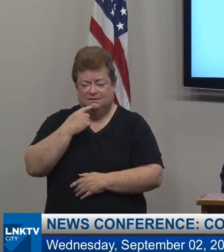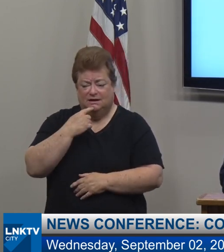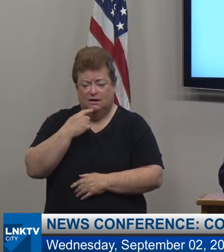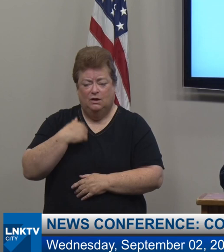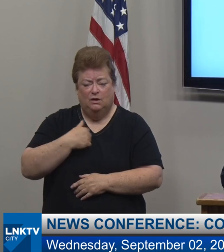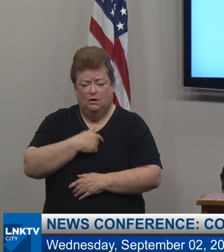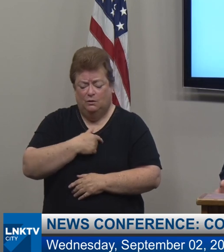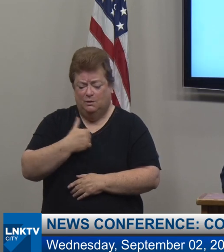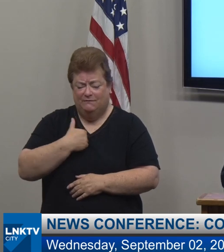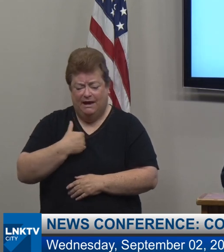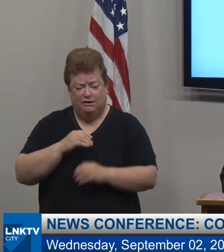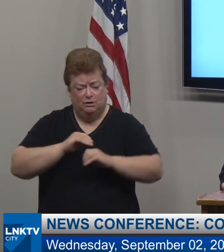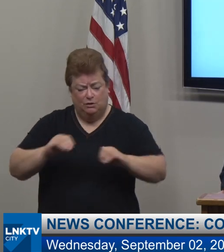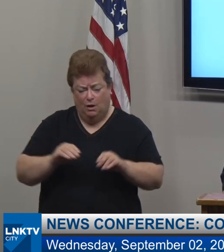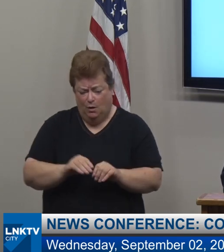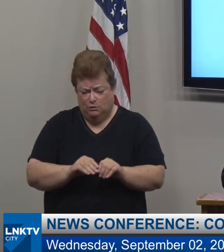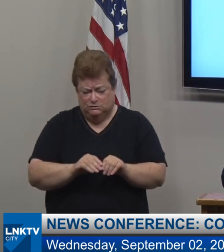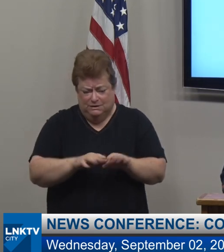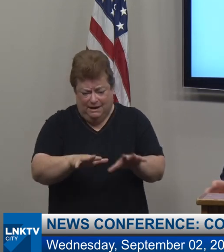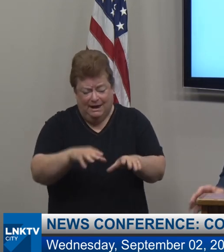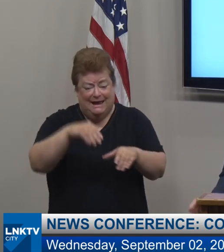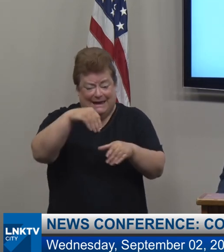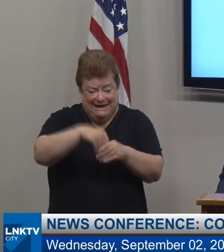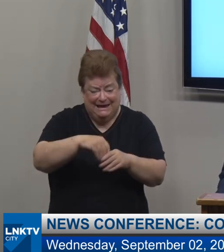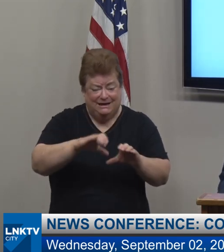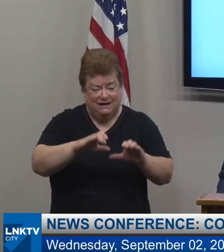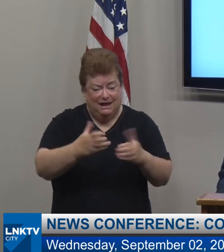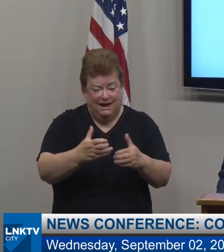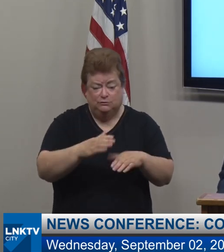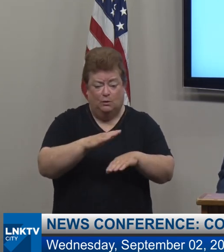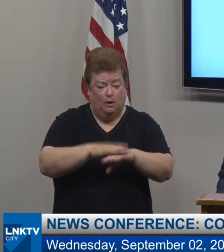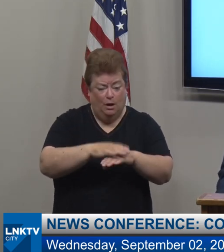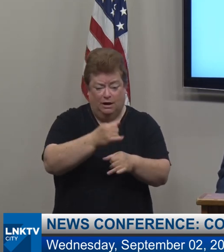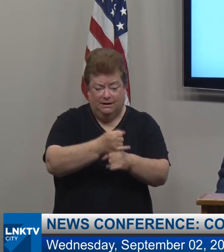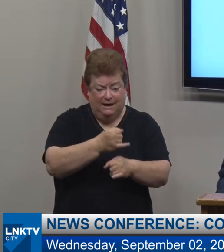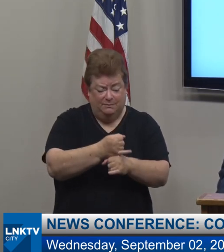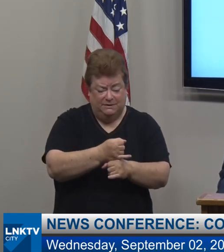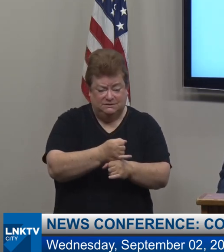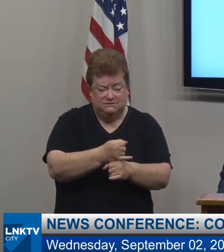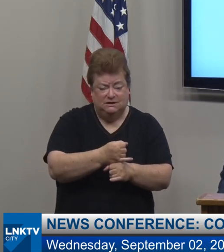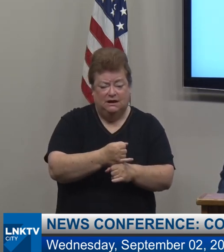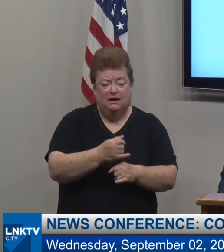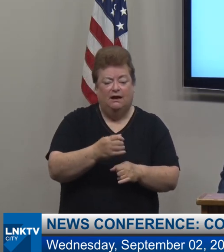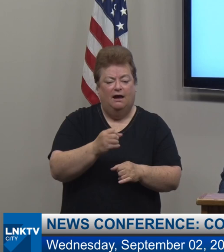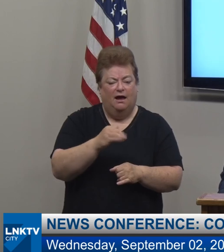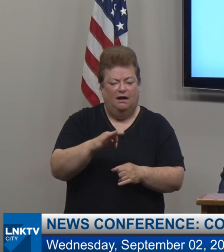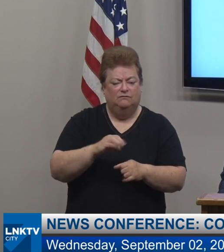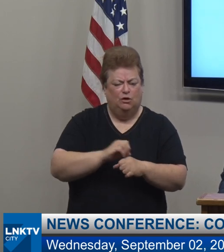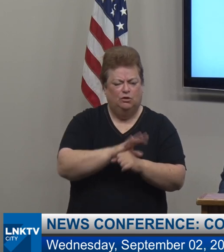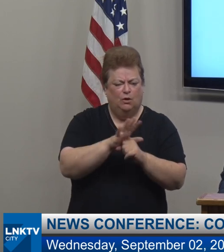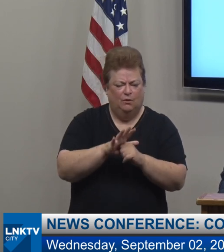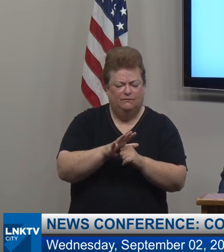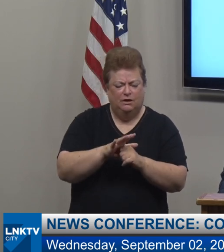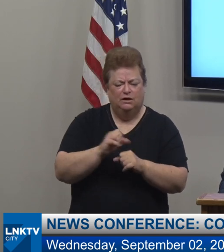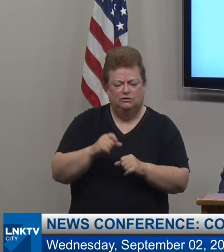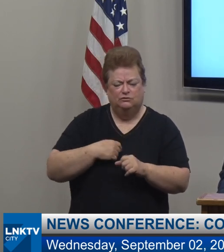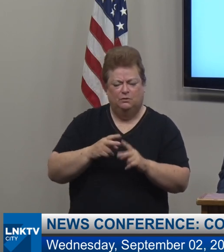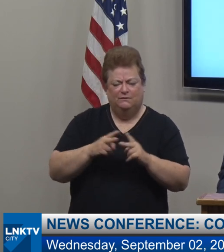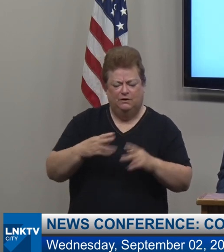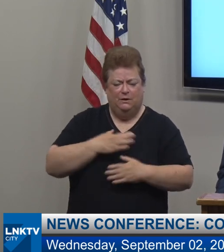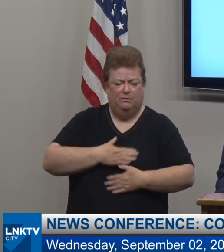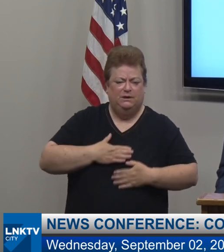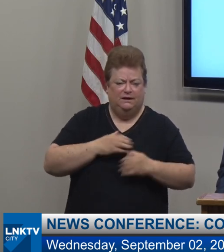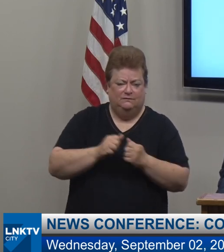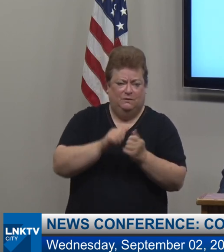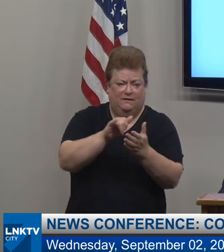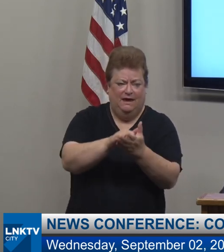no transmission in class or on campus of COVID-19 to this point. So we're very, very pleased about